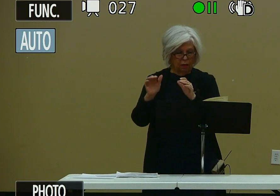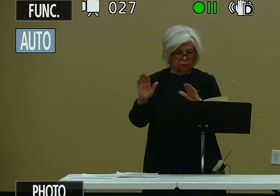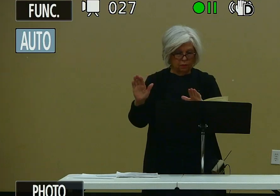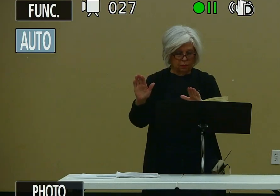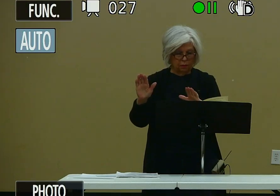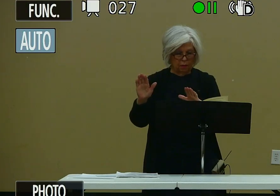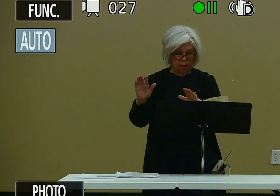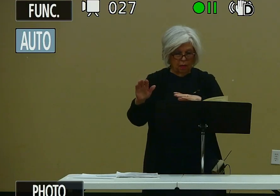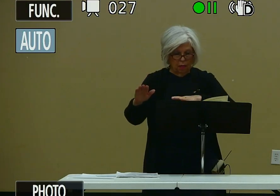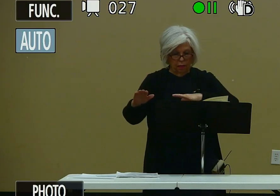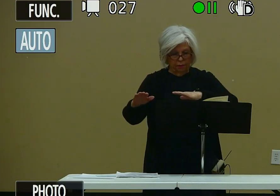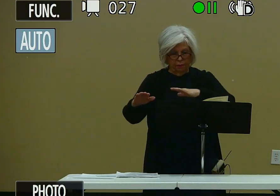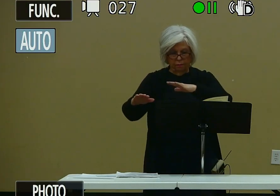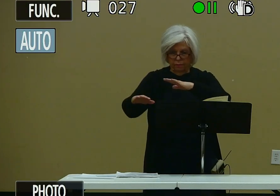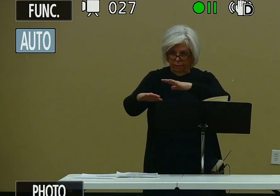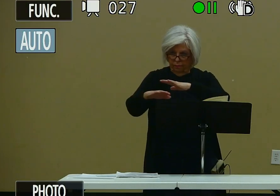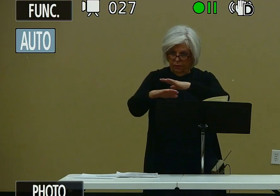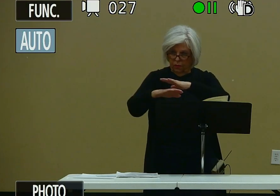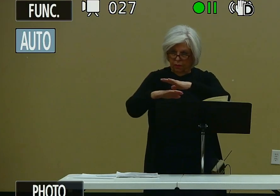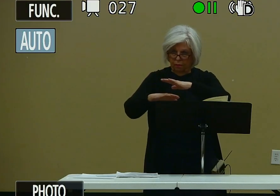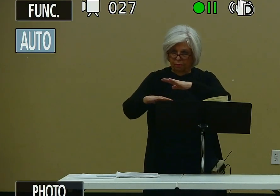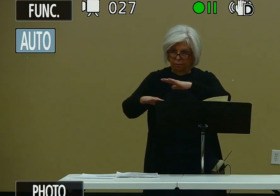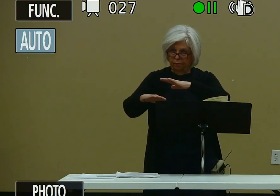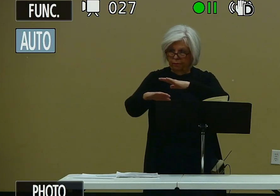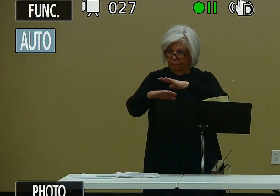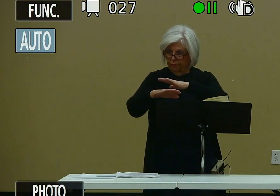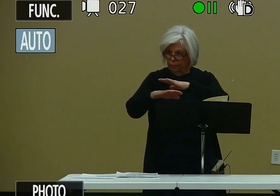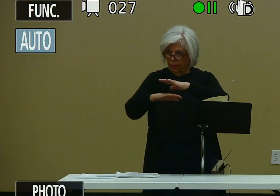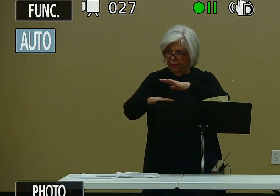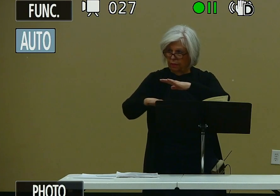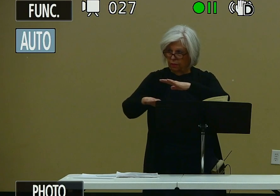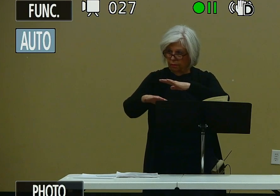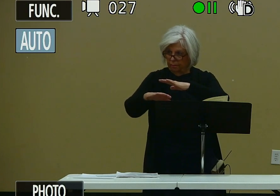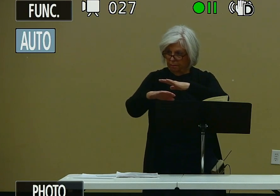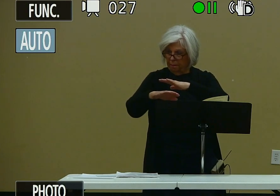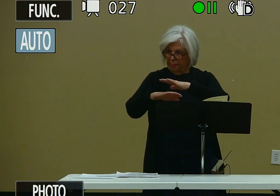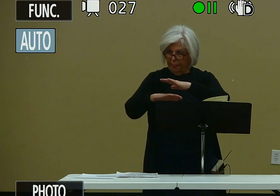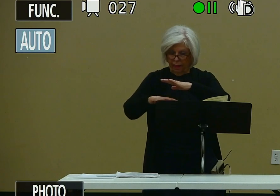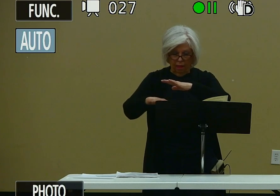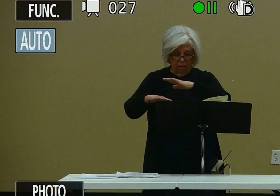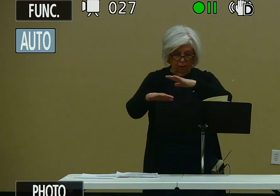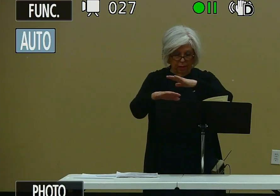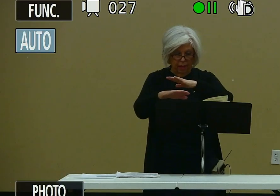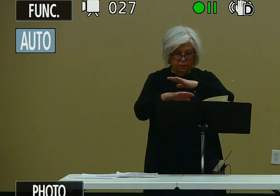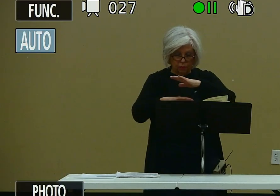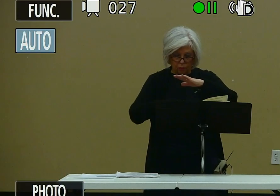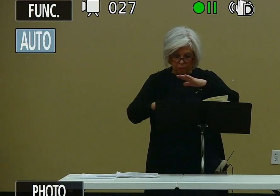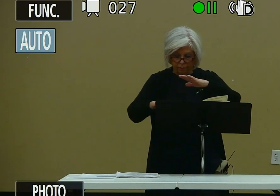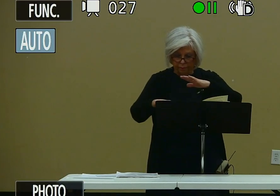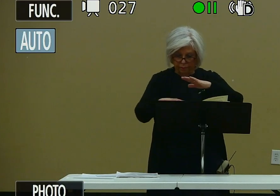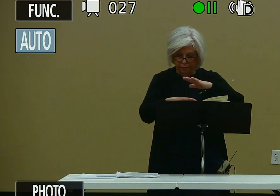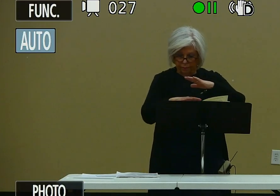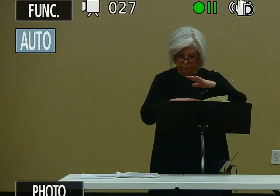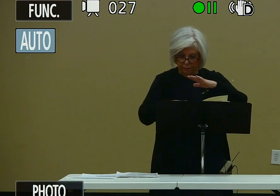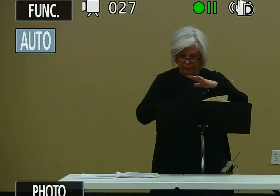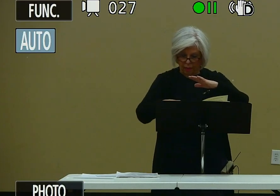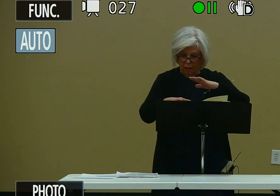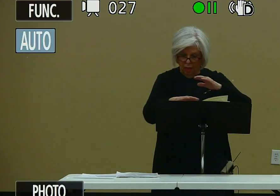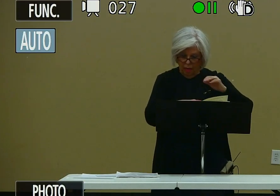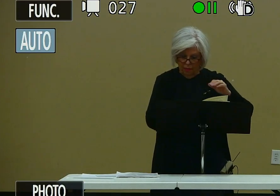Without. Under. It's easy. Put a hand under. And circle. And